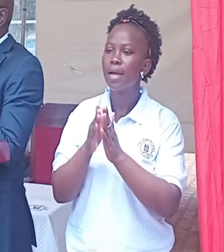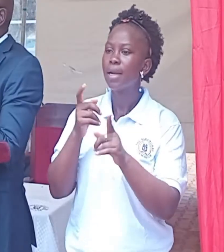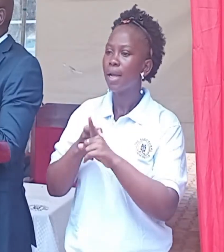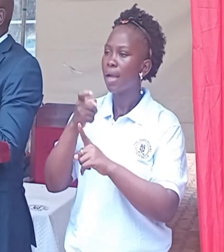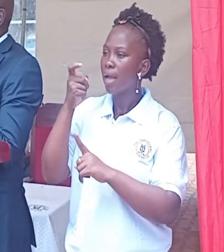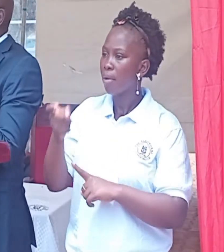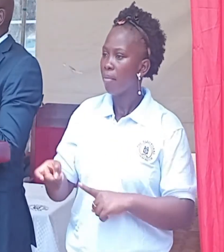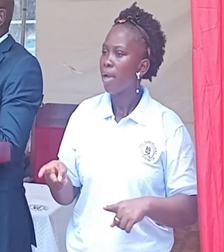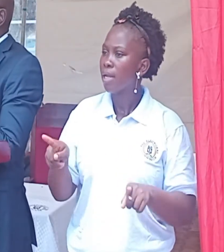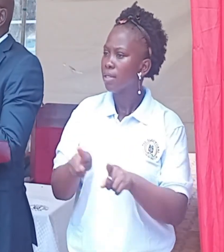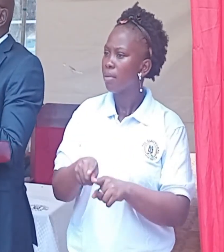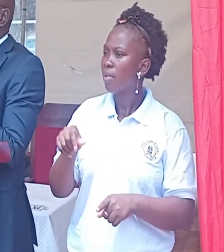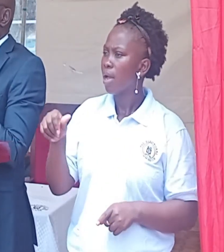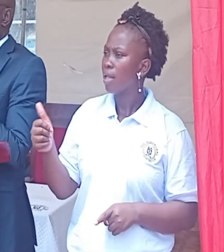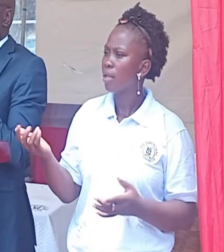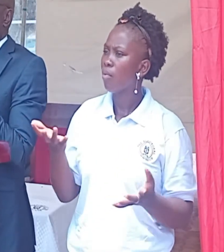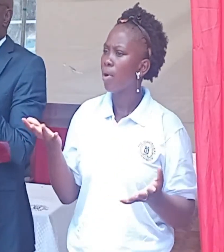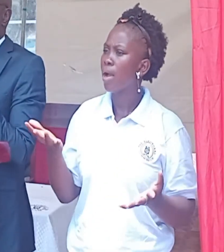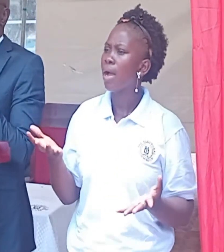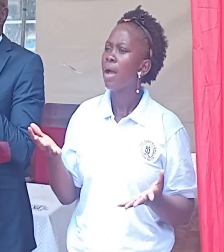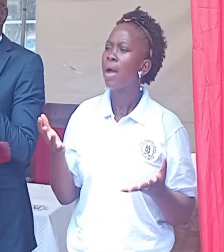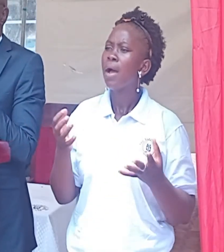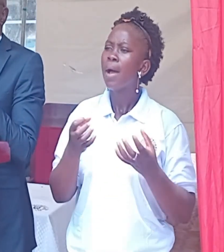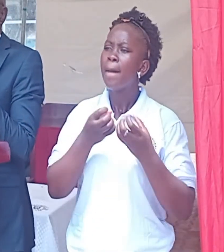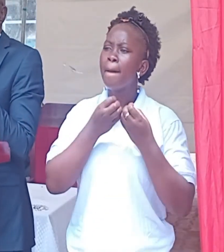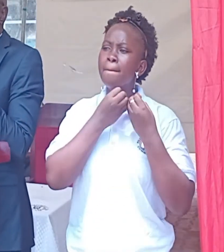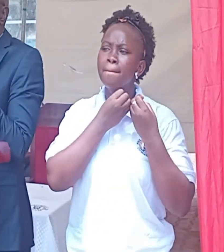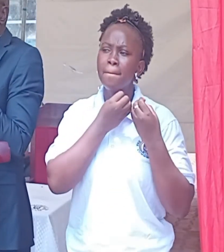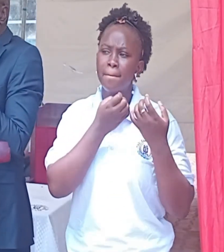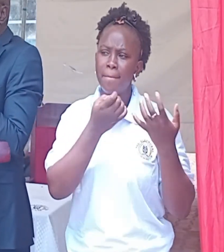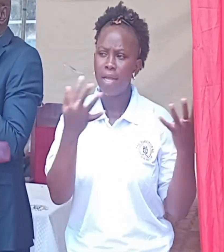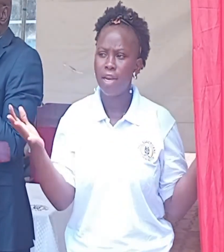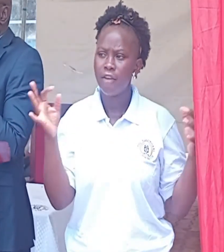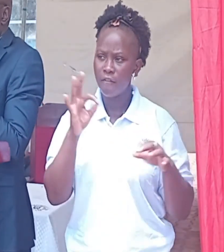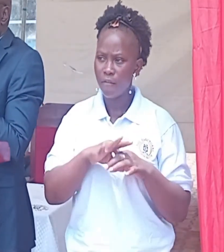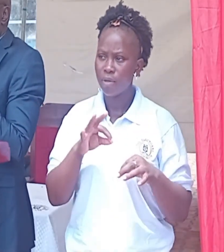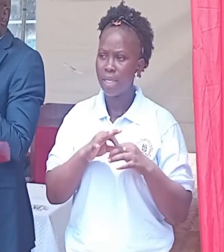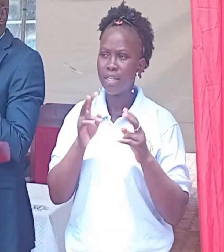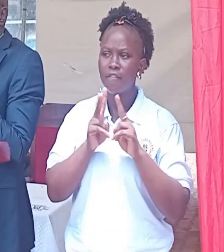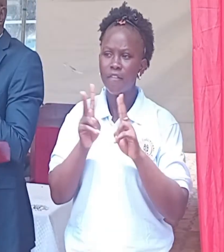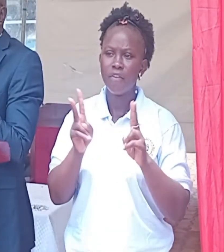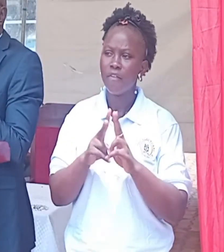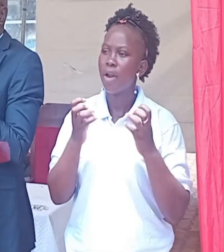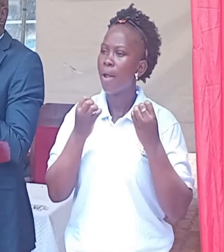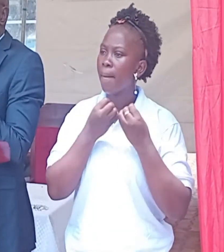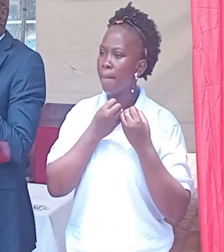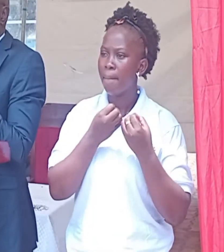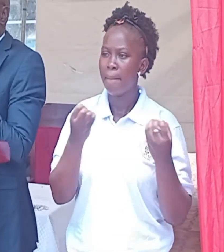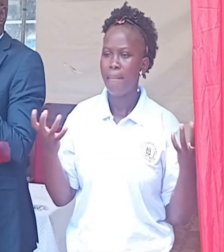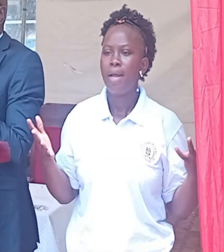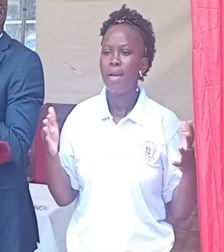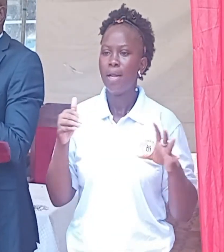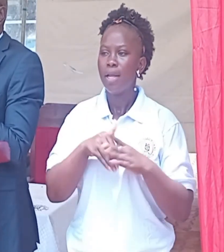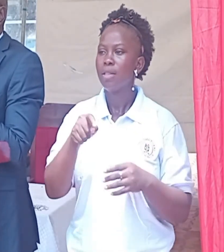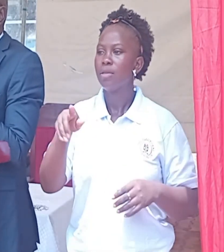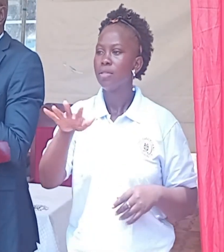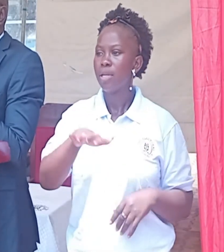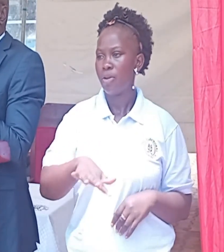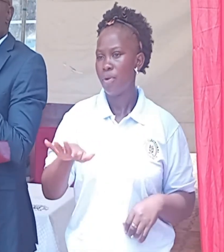Kampala n'awalala be bantu abalonzi bangi nnyo heavy concentration of voters in those